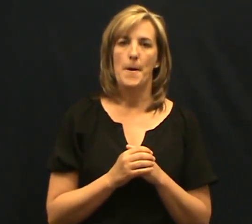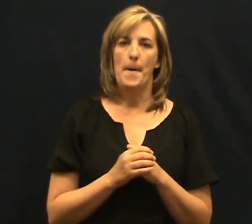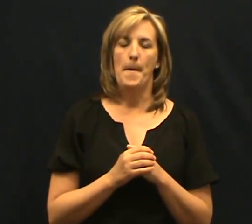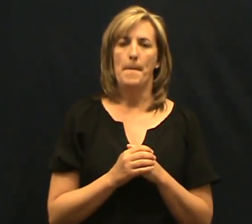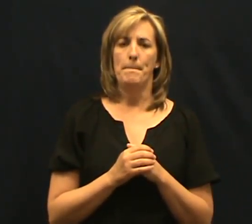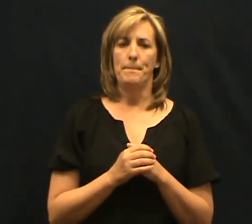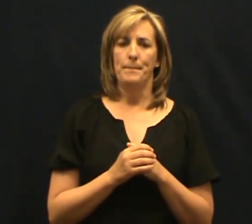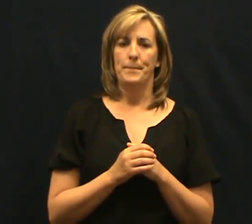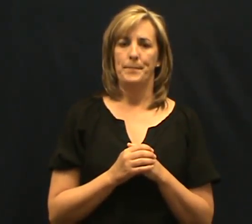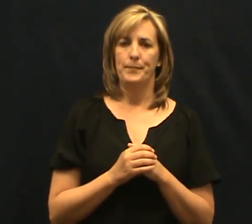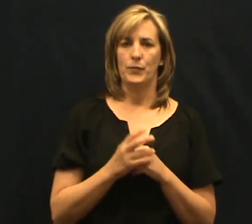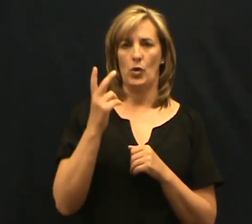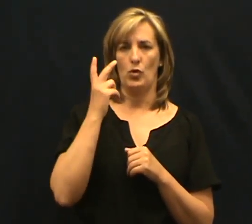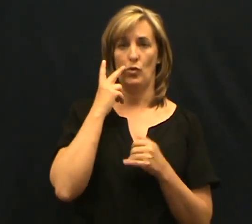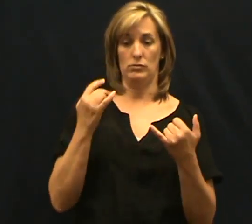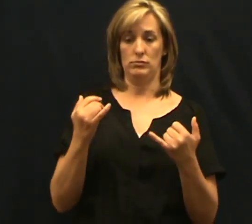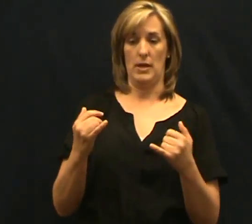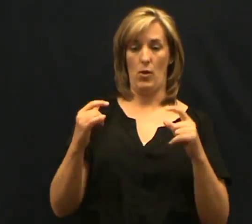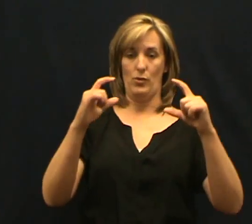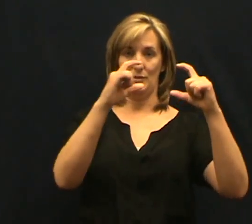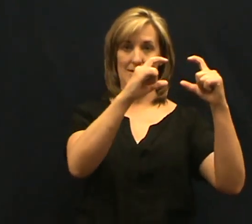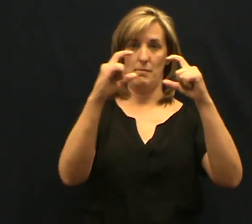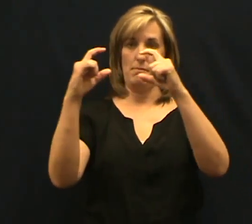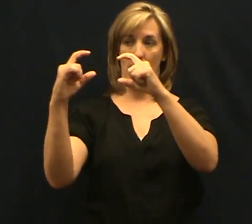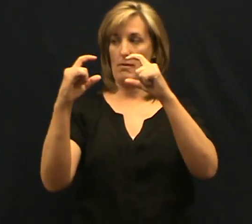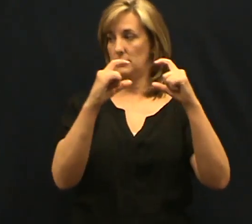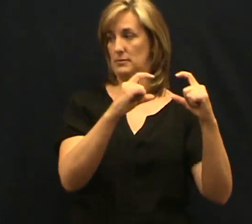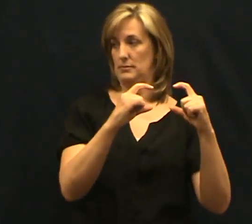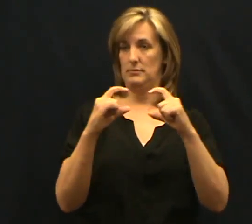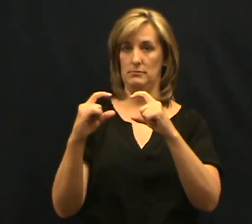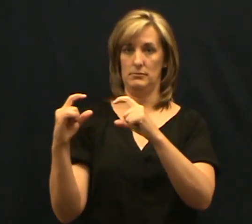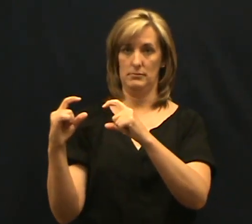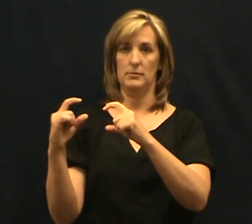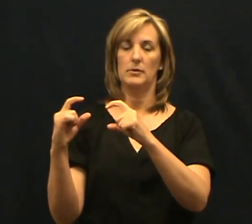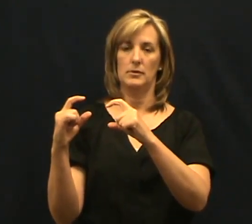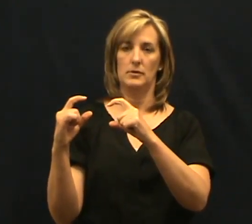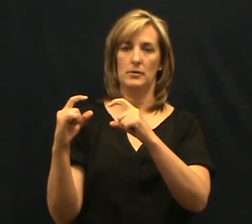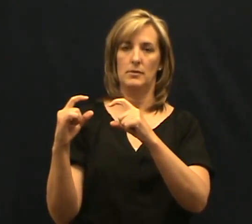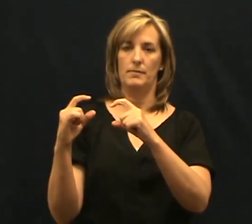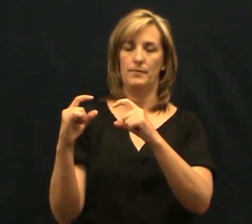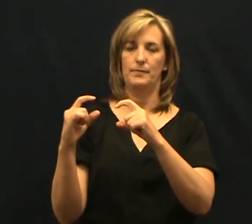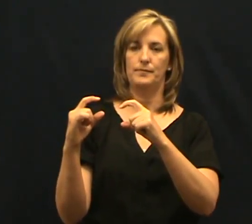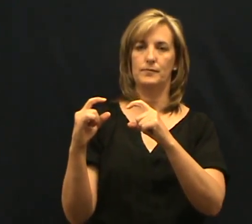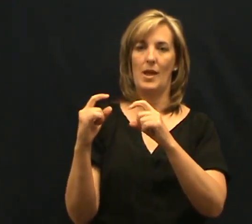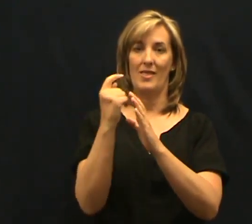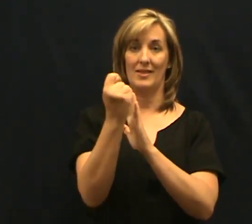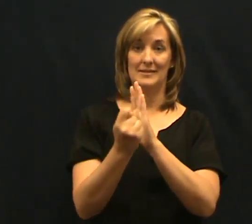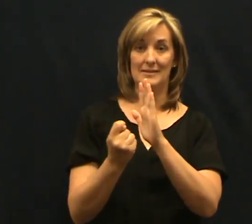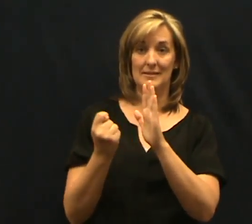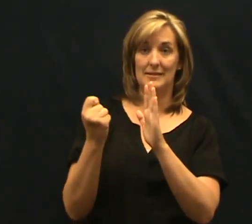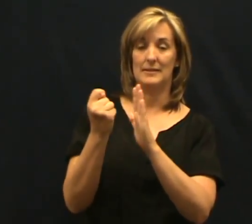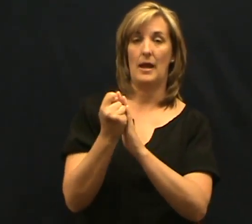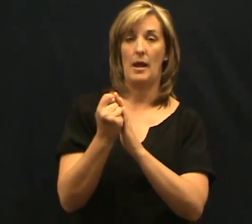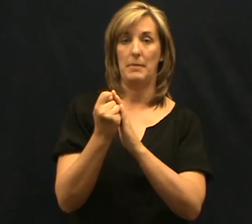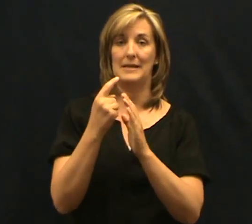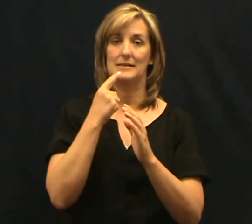top series of boxes on the slide. In the timing column, it says, what do we do on a daily basis